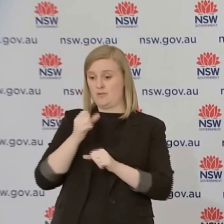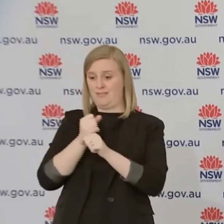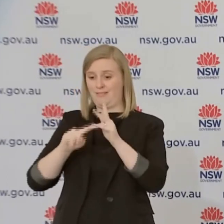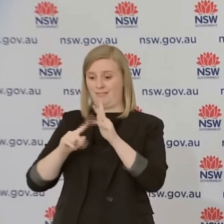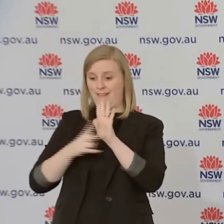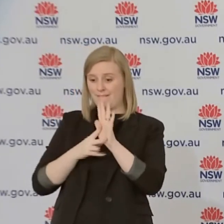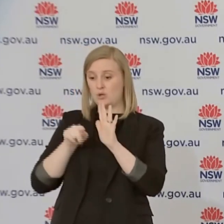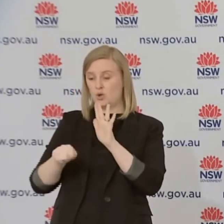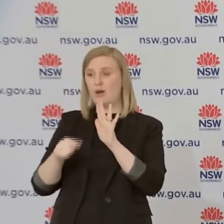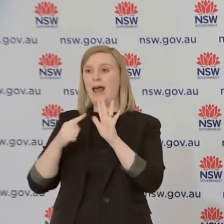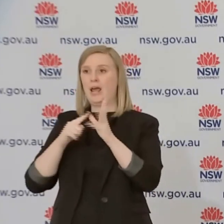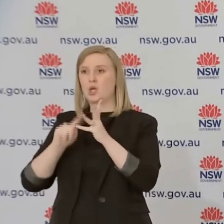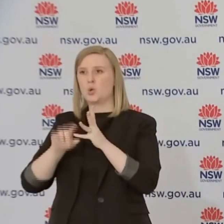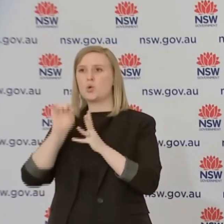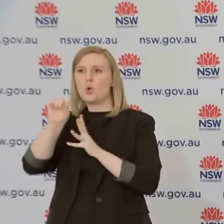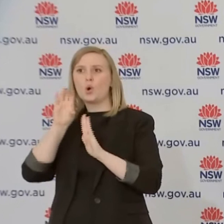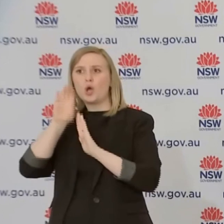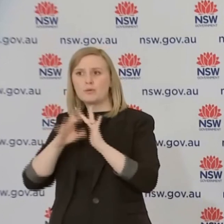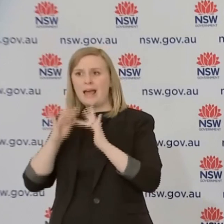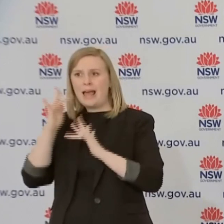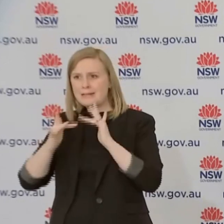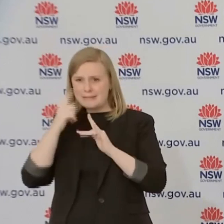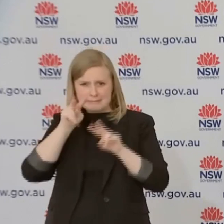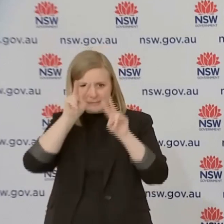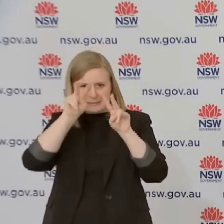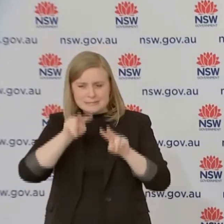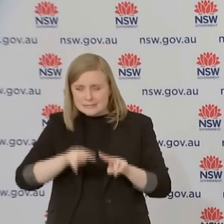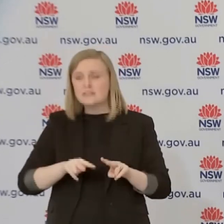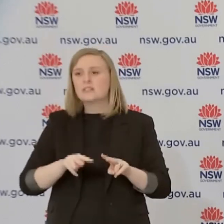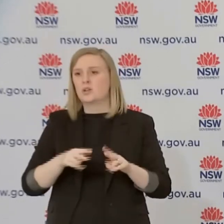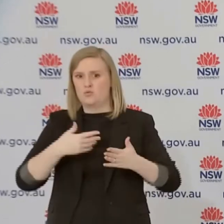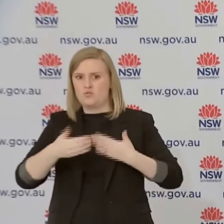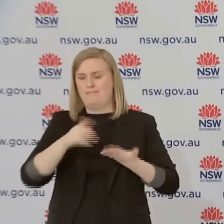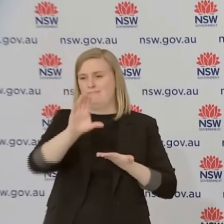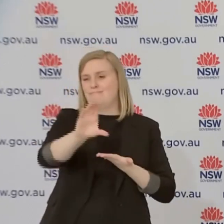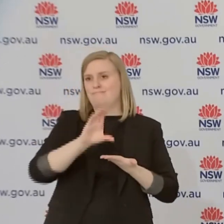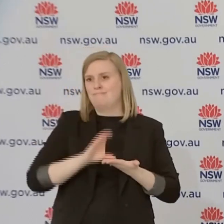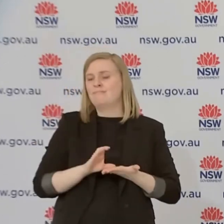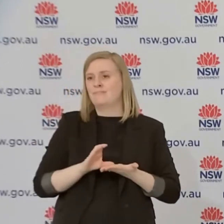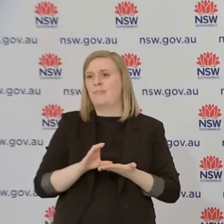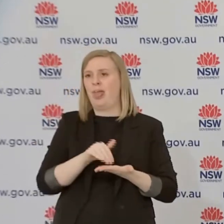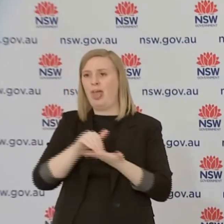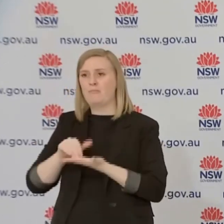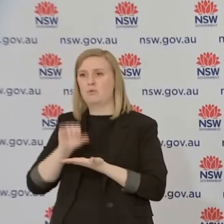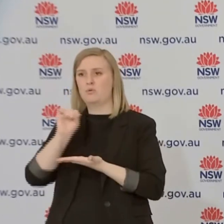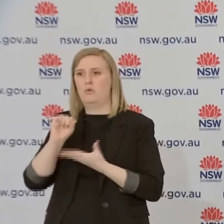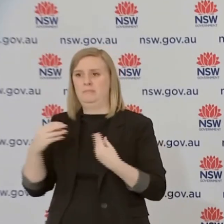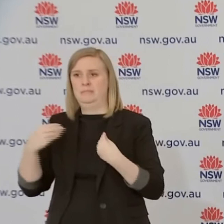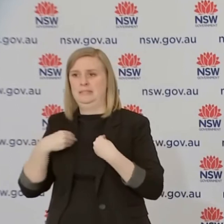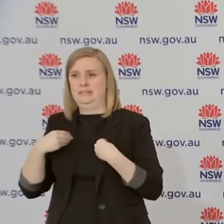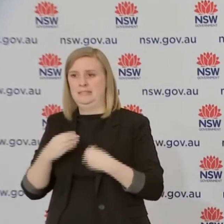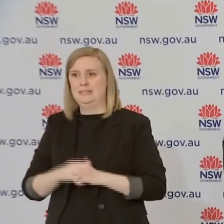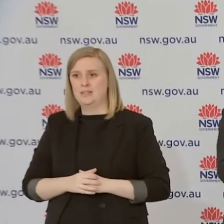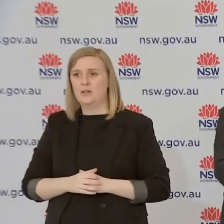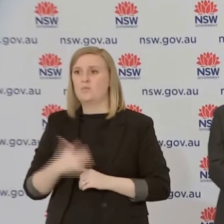don't get support through the online settings, then obviously get on the phone. But we want to reduce the wait times for people. We do want to increase the number of applications we're getting